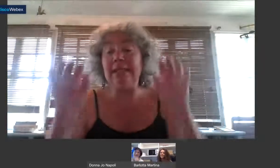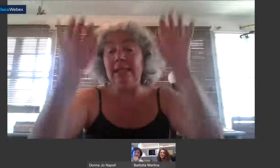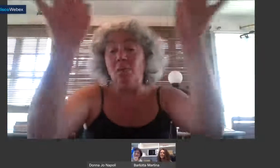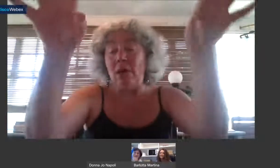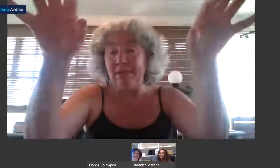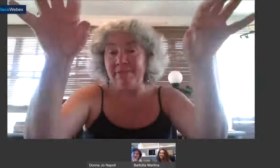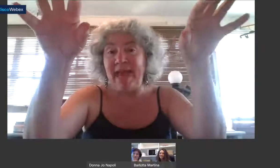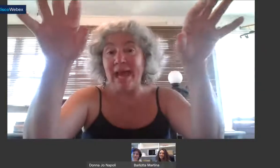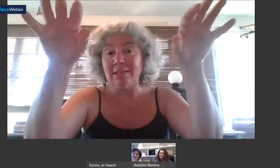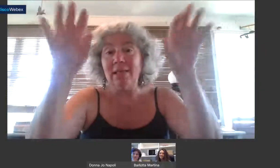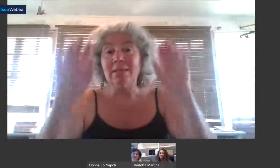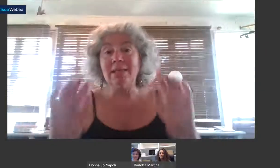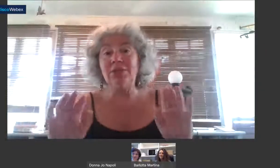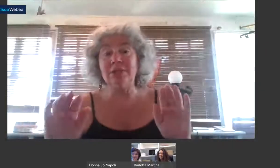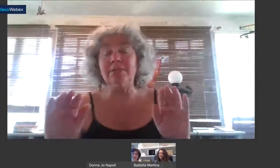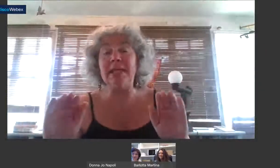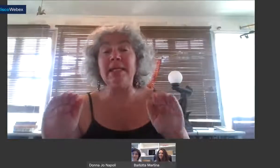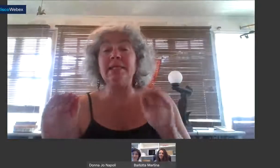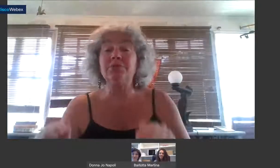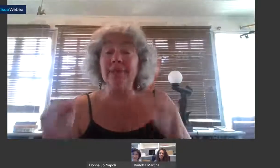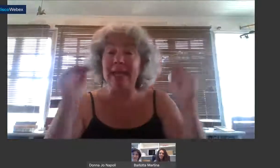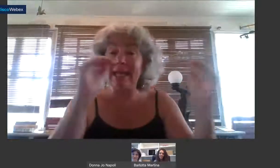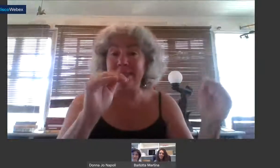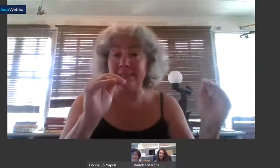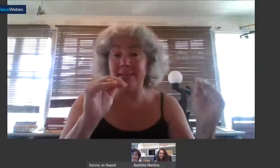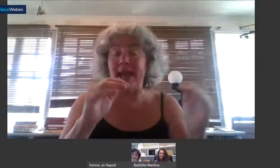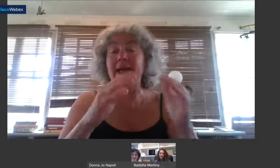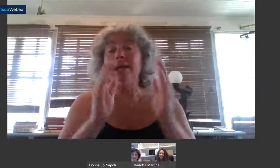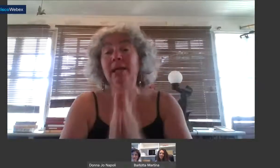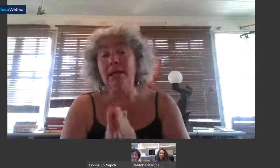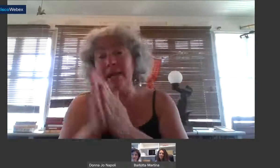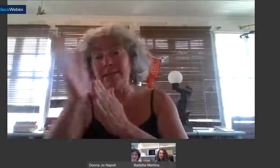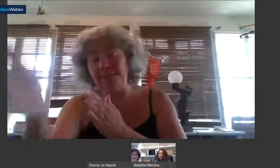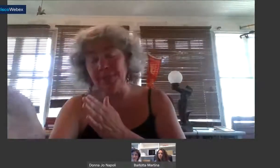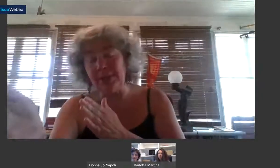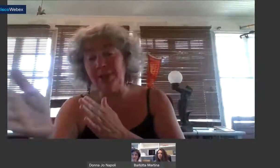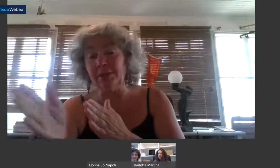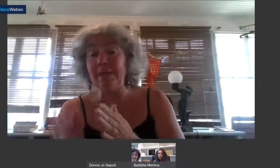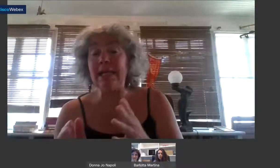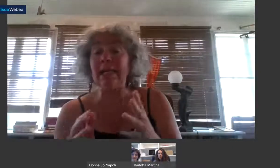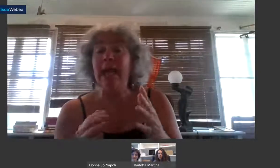little one of that. They just mean it's related to that, and it has a particular meaning.